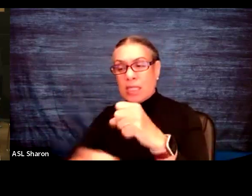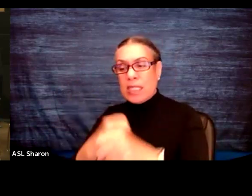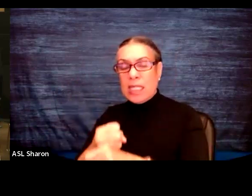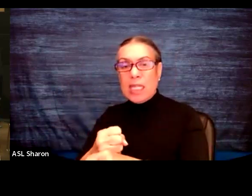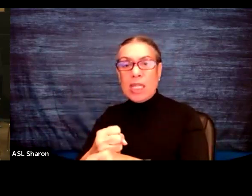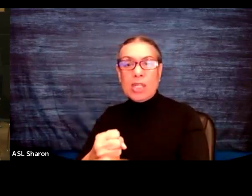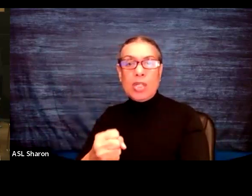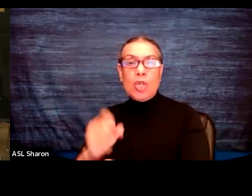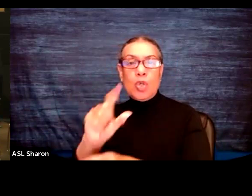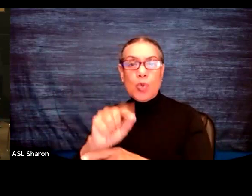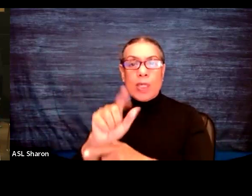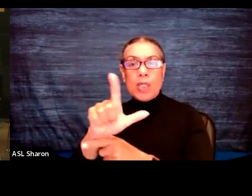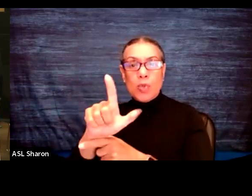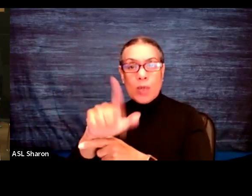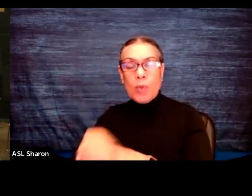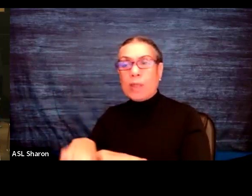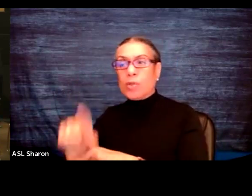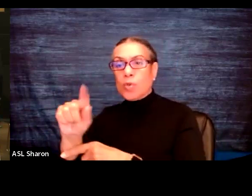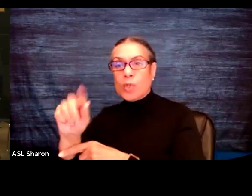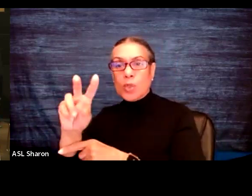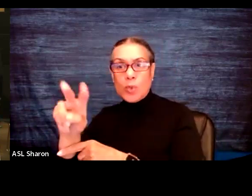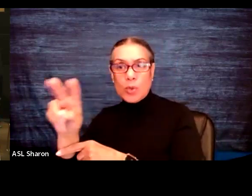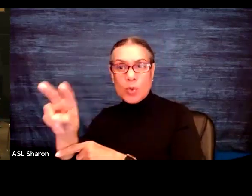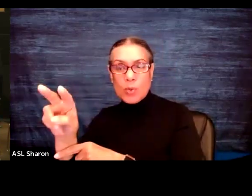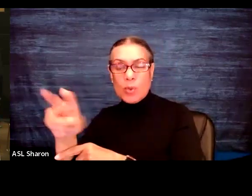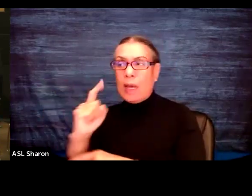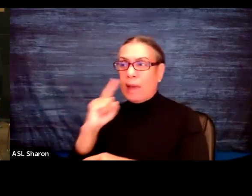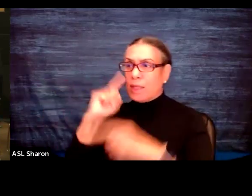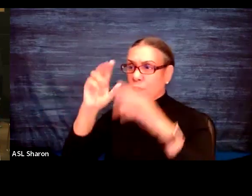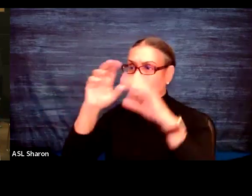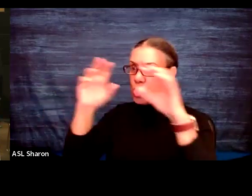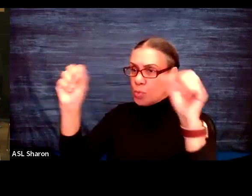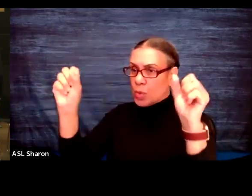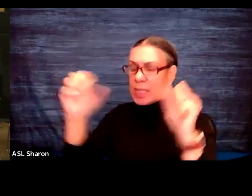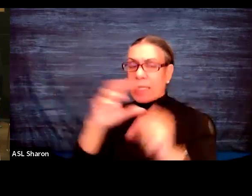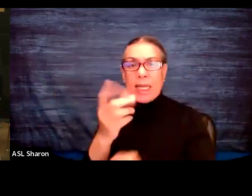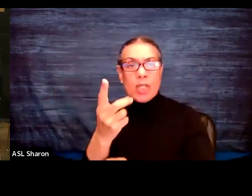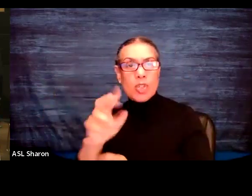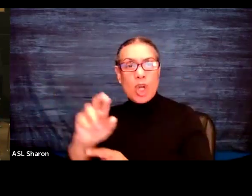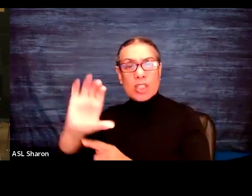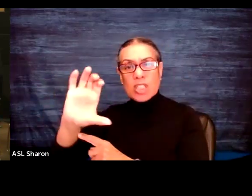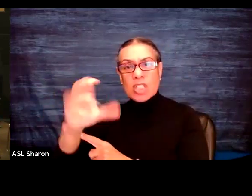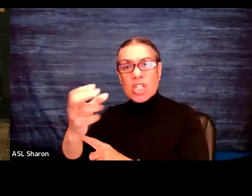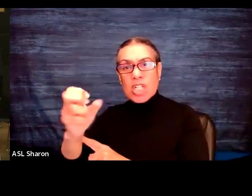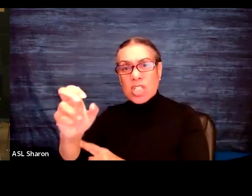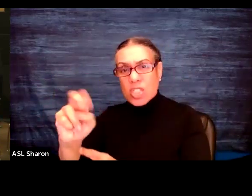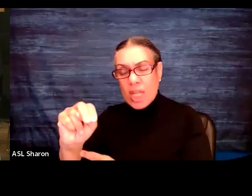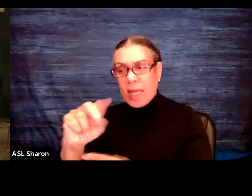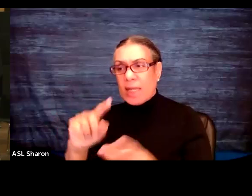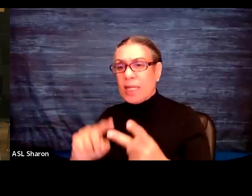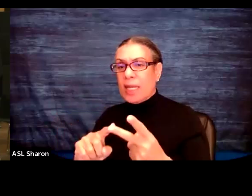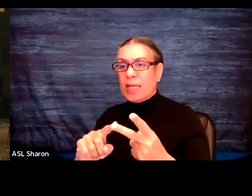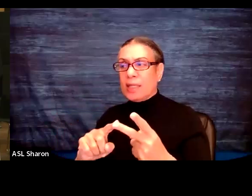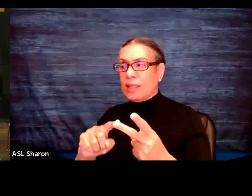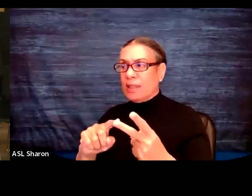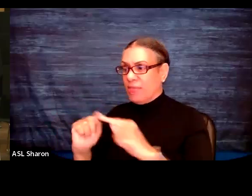21-22, and sort of going forward, I think the superintendent and Dr. Chen and the Joel and the team